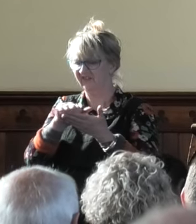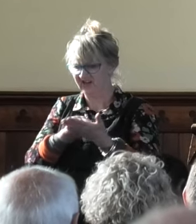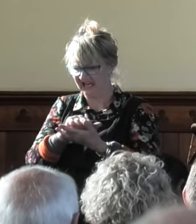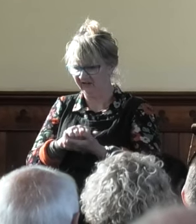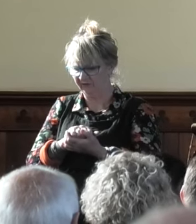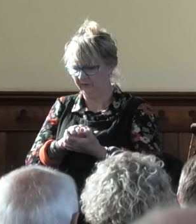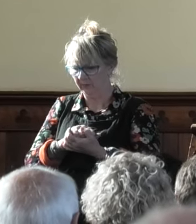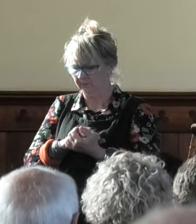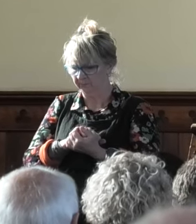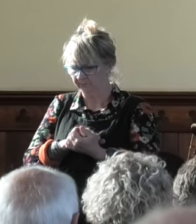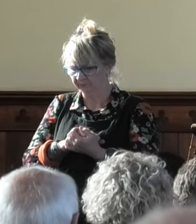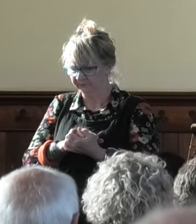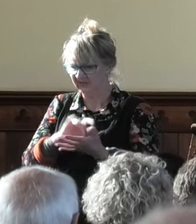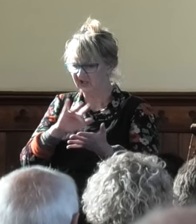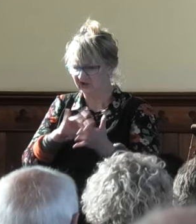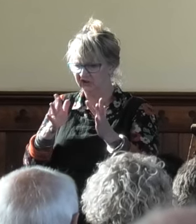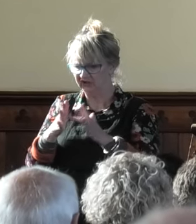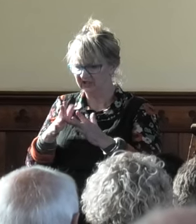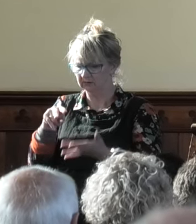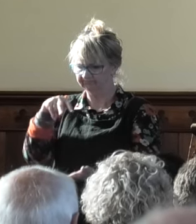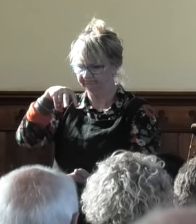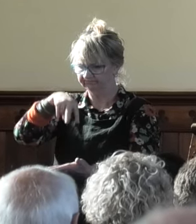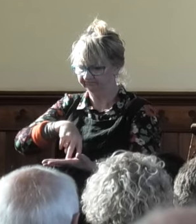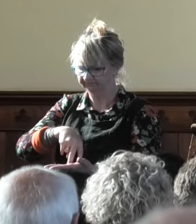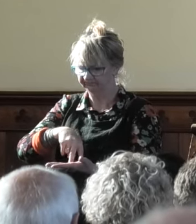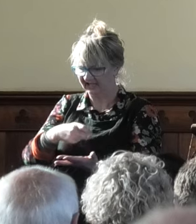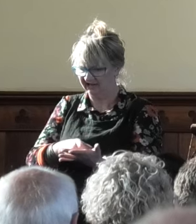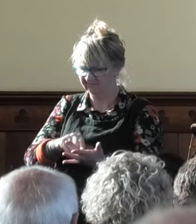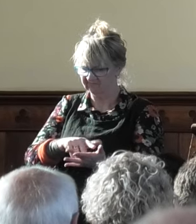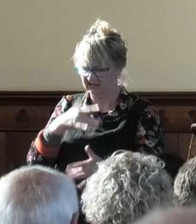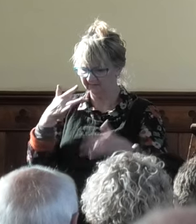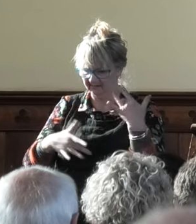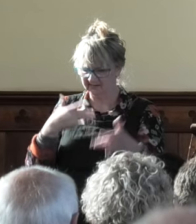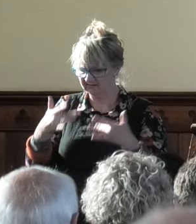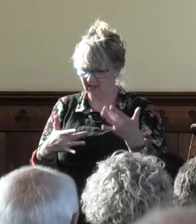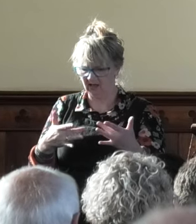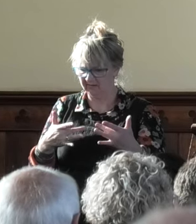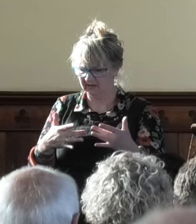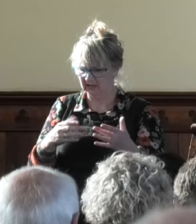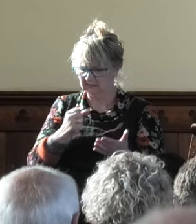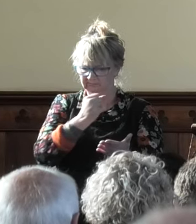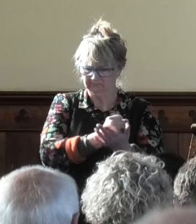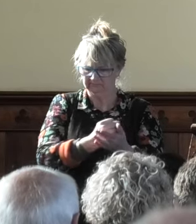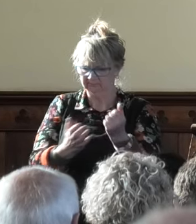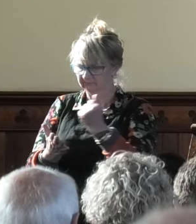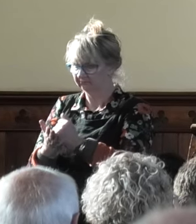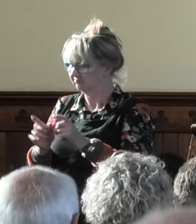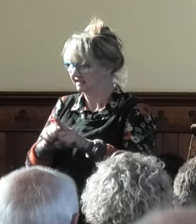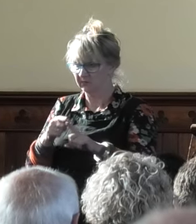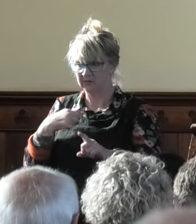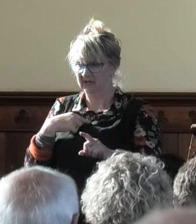to God. Jesus stood in Rinska's place when he went to the cross, just as he stood in my